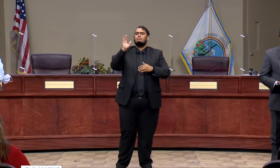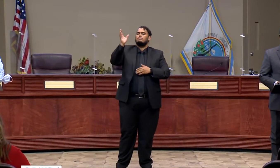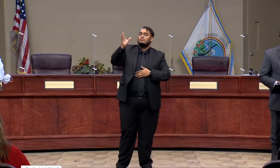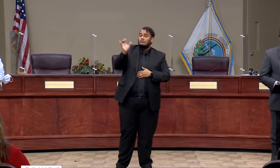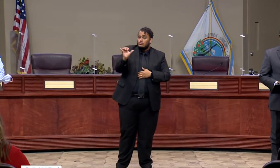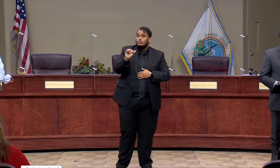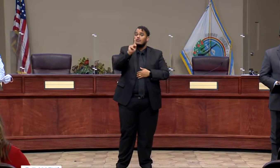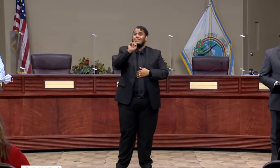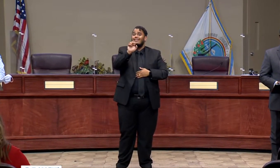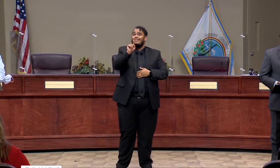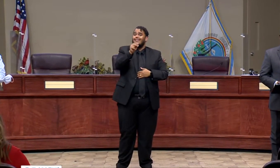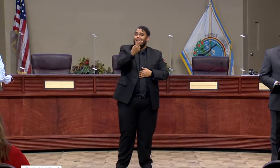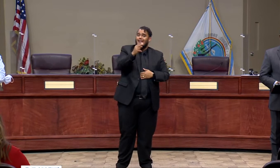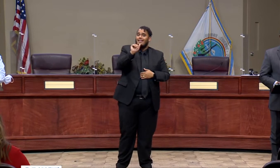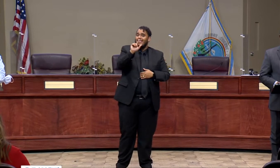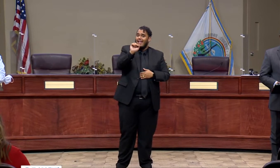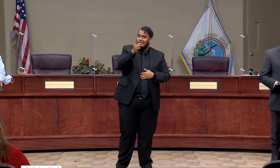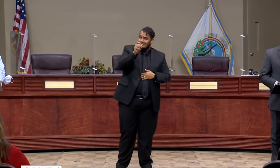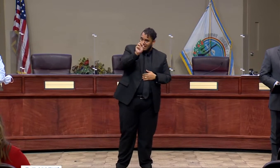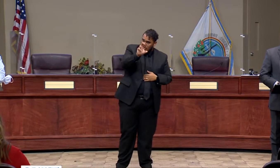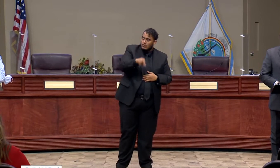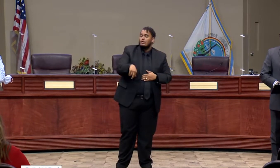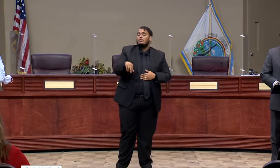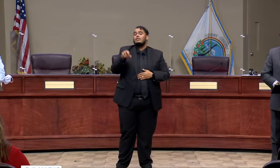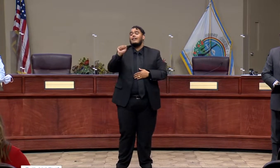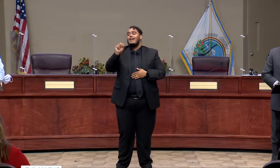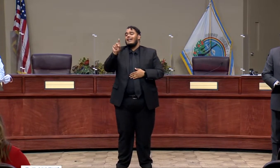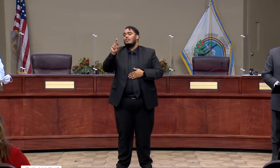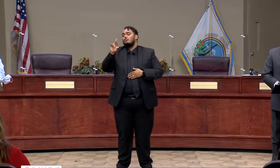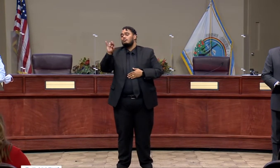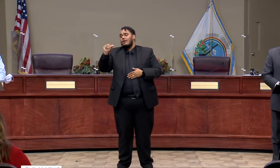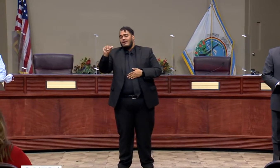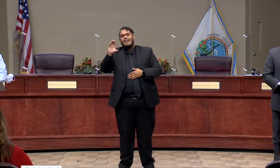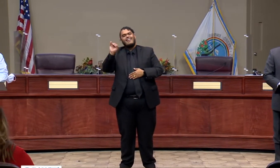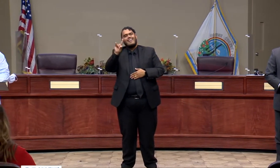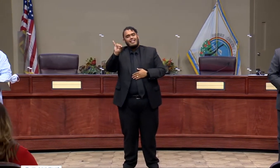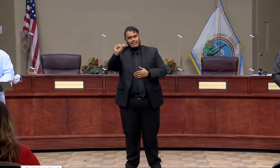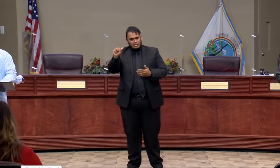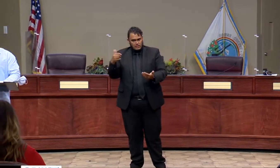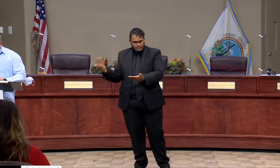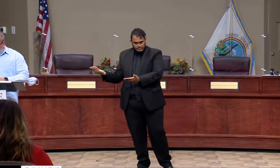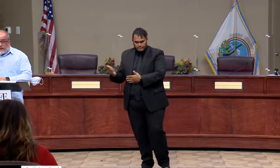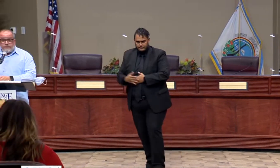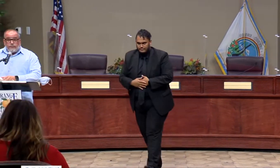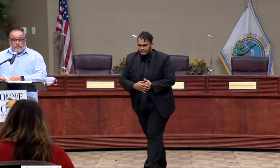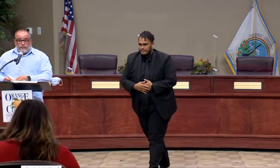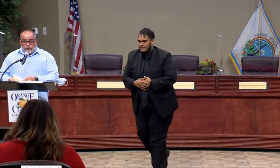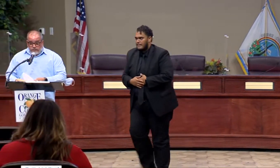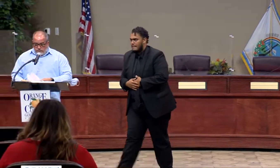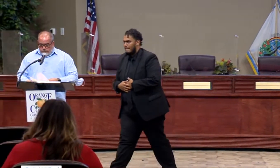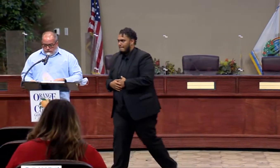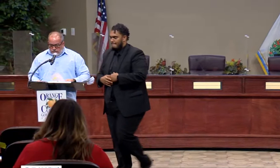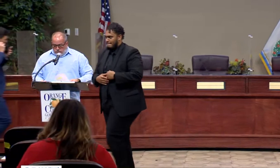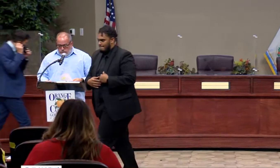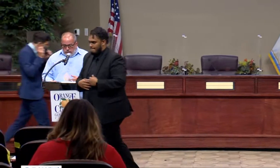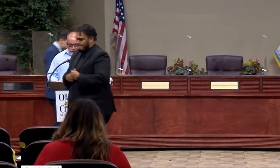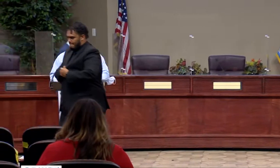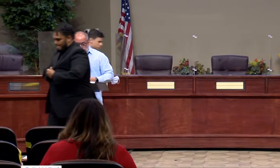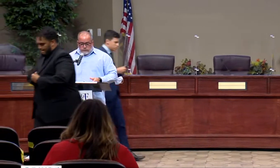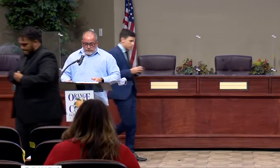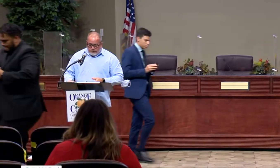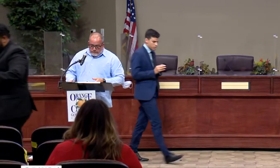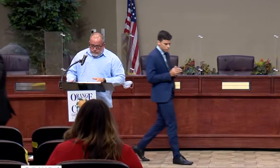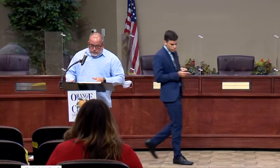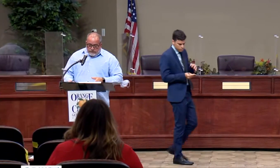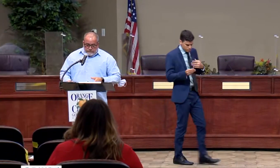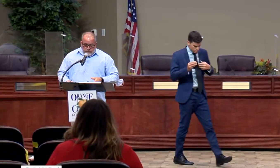Alexander and Dr. Adriana Cadilla. And Dr. Pino, you're recognized, sir. Good afternoon, Mayor. Good afternoon, everyone. I'm going to